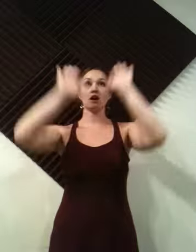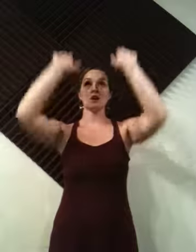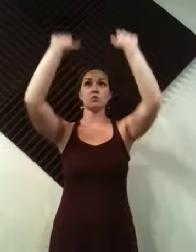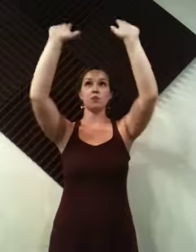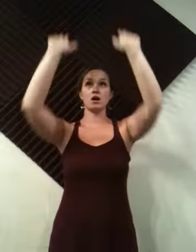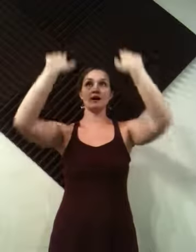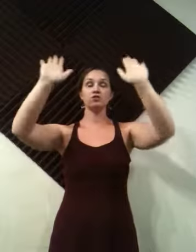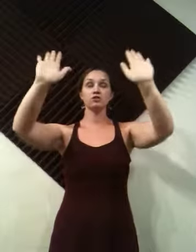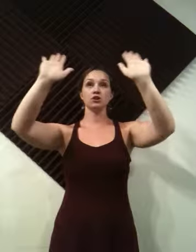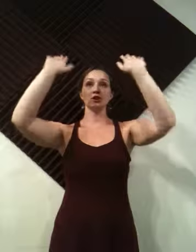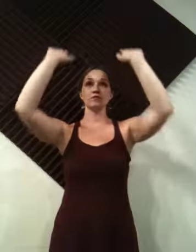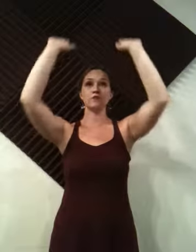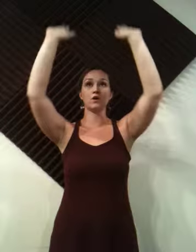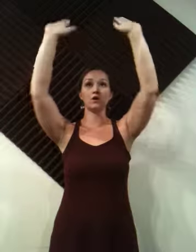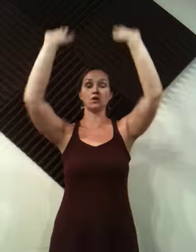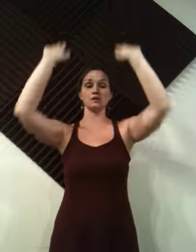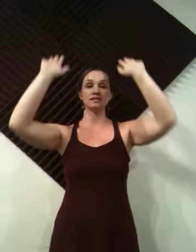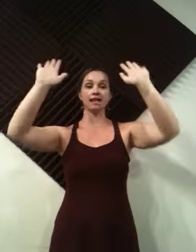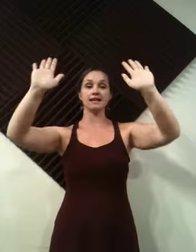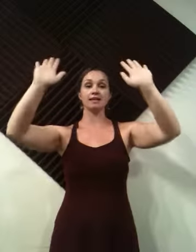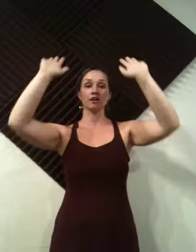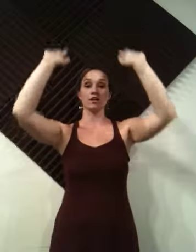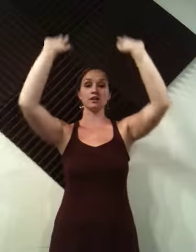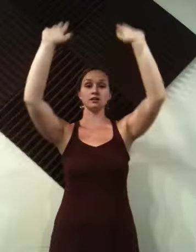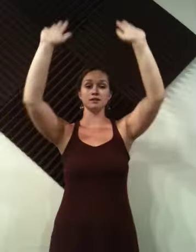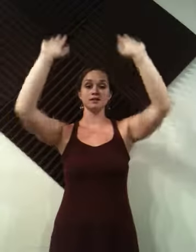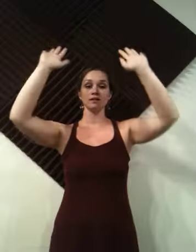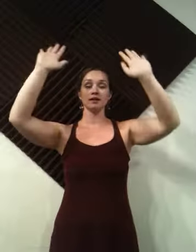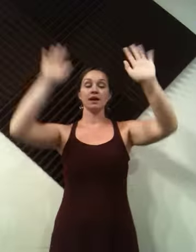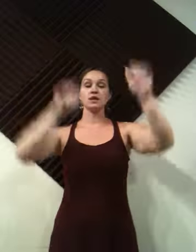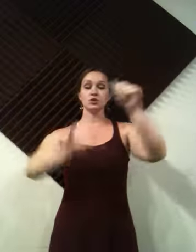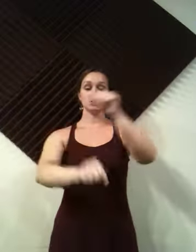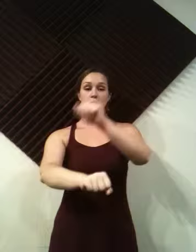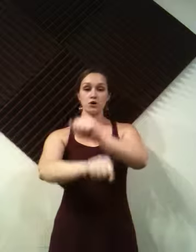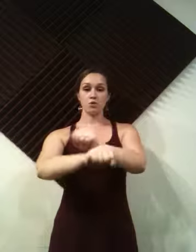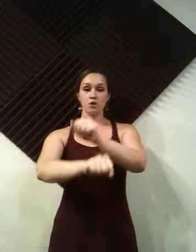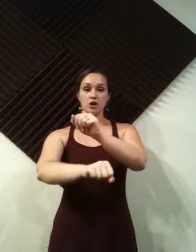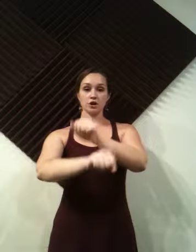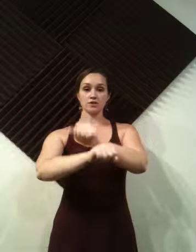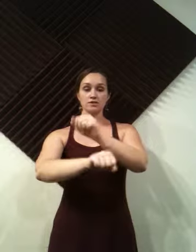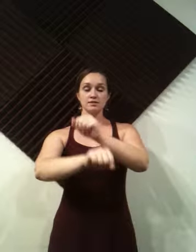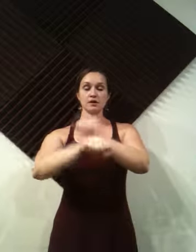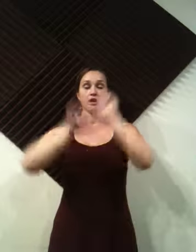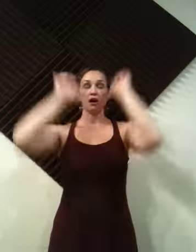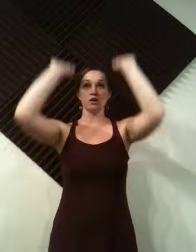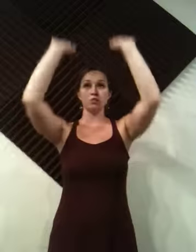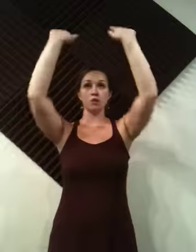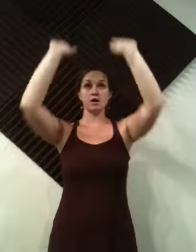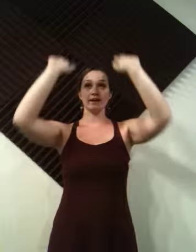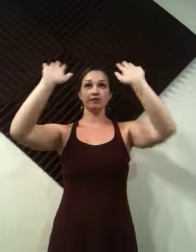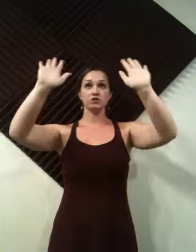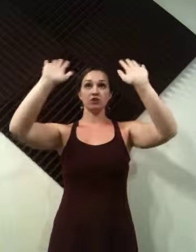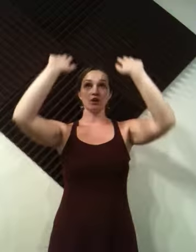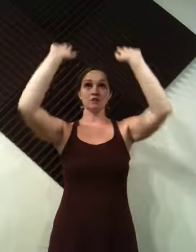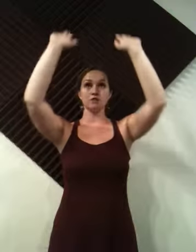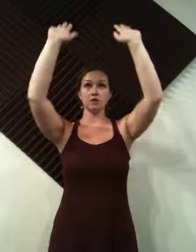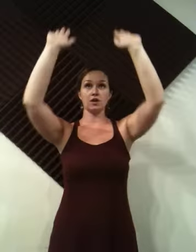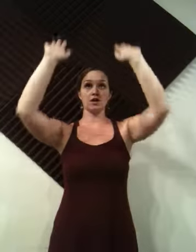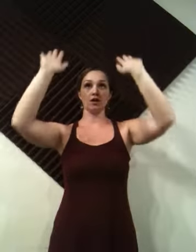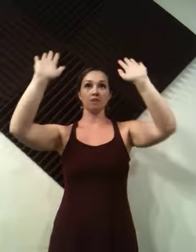are wonderful. Stay here. Your works are wonderful.